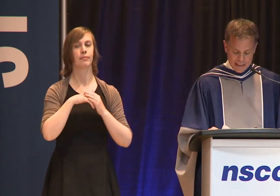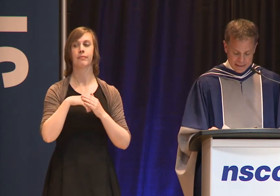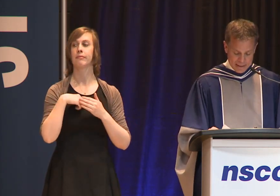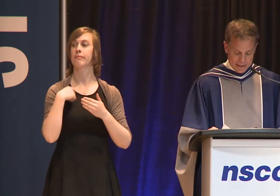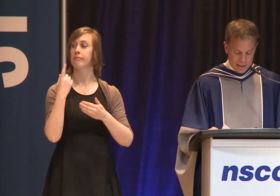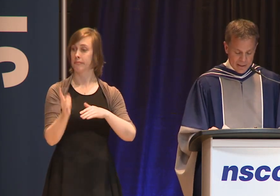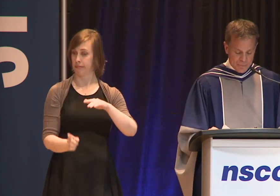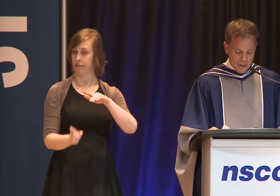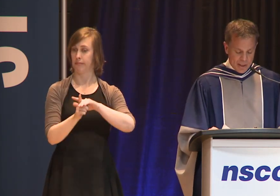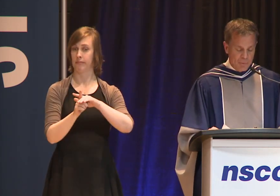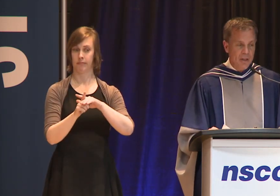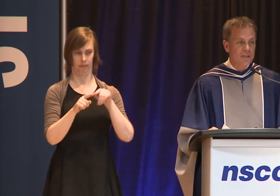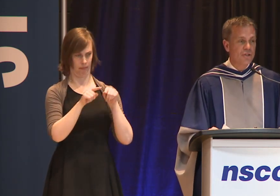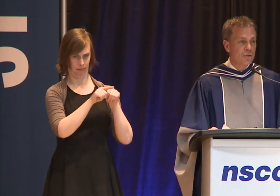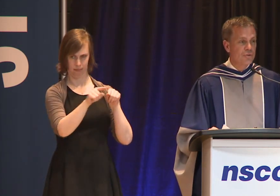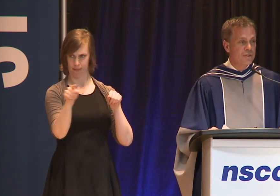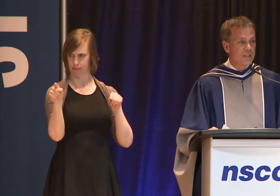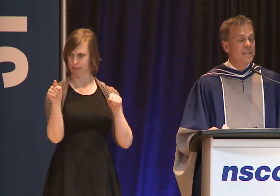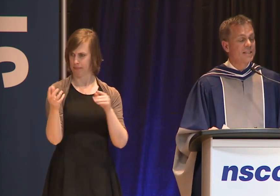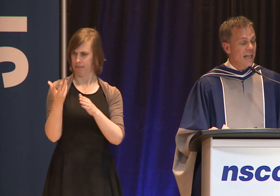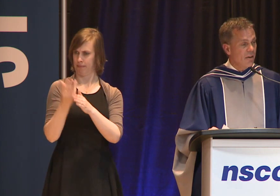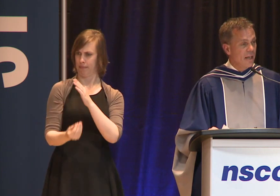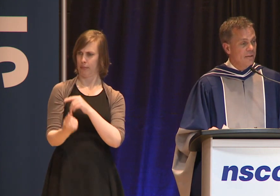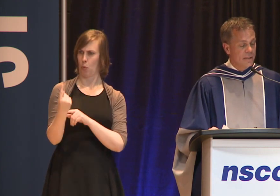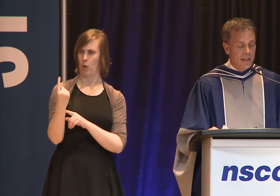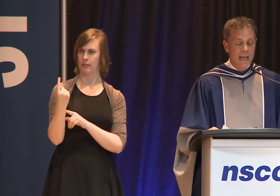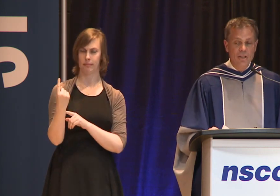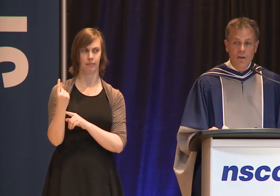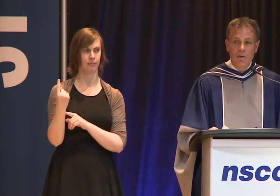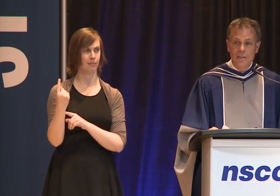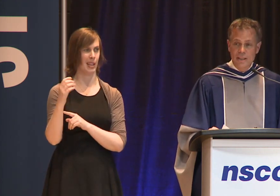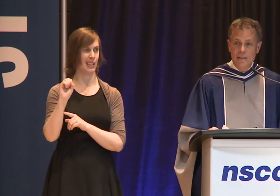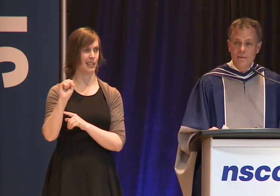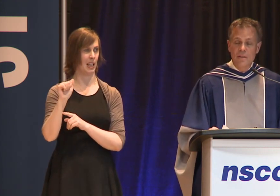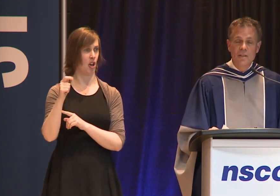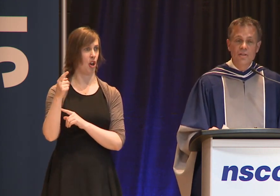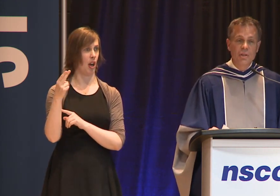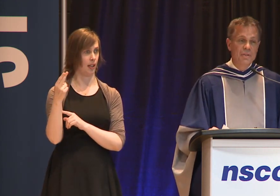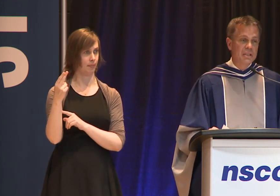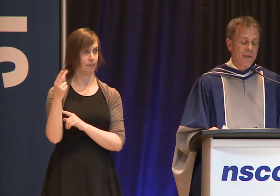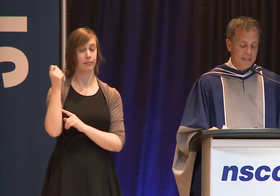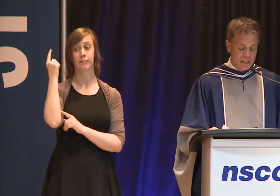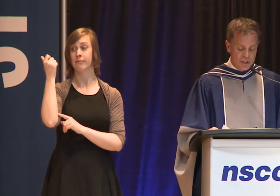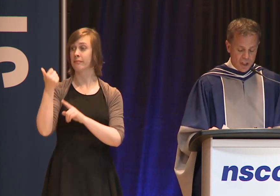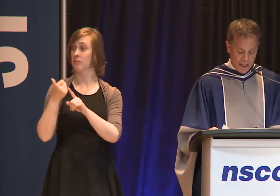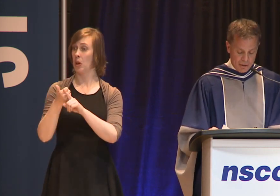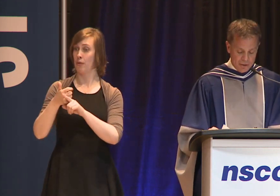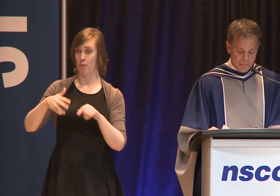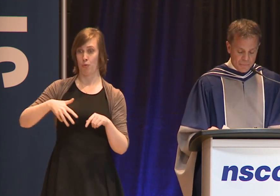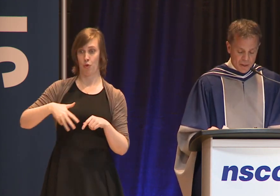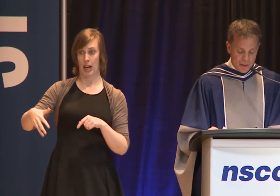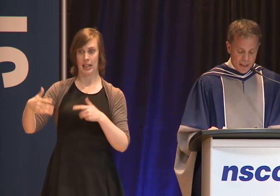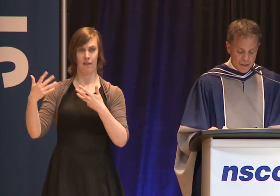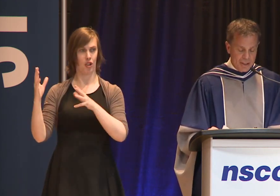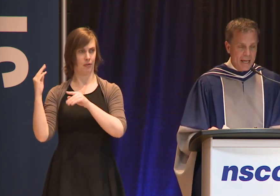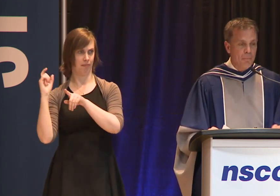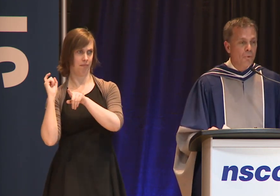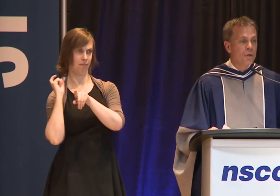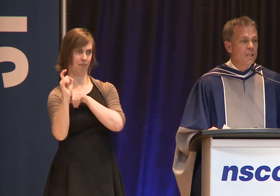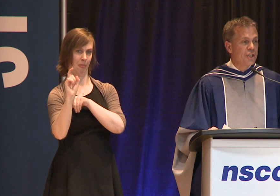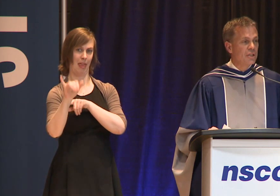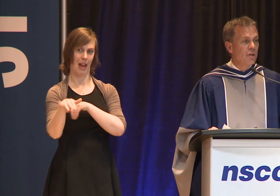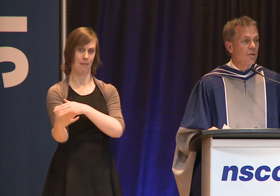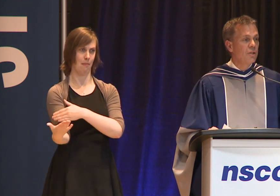in the class. And one of the students, Sarah, had called in. She was expecting a child. And